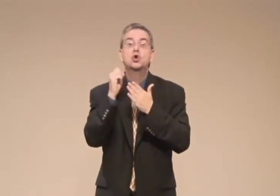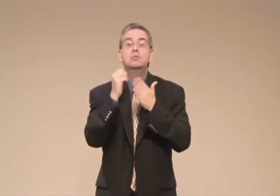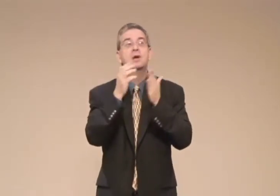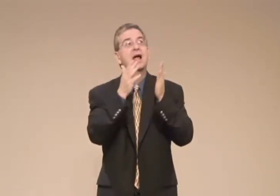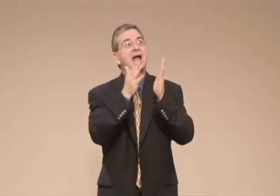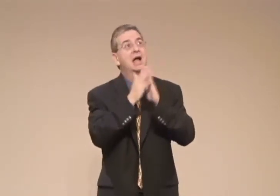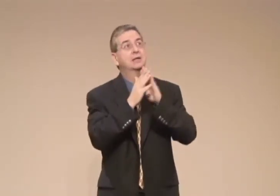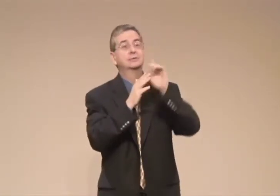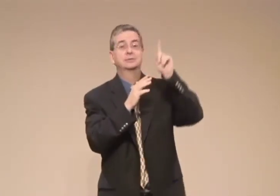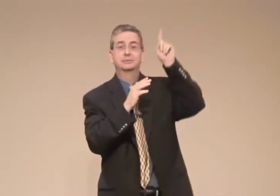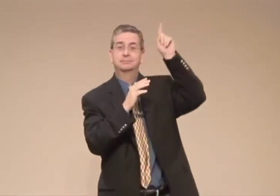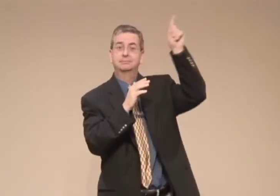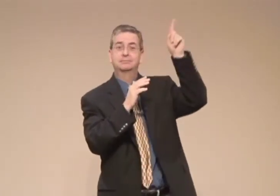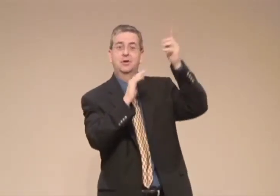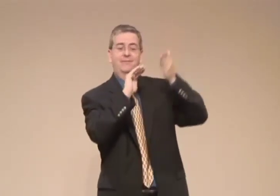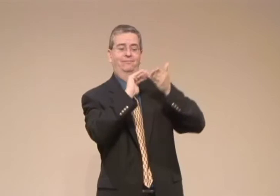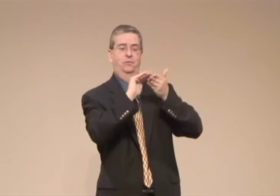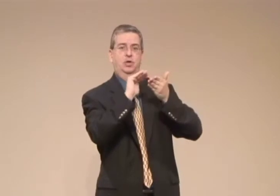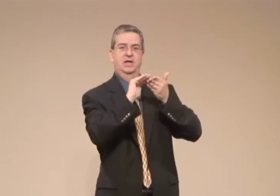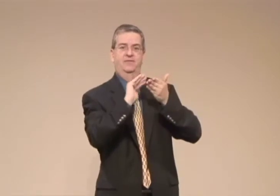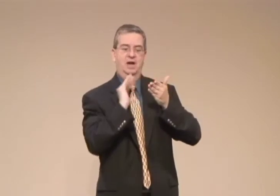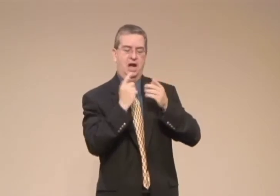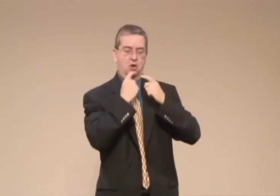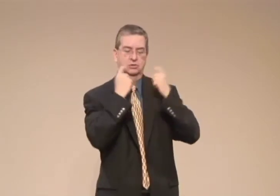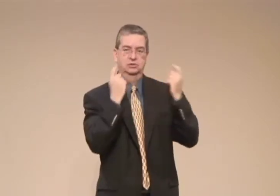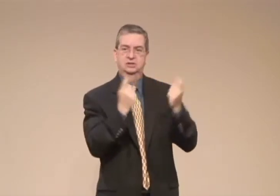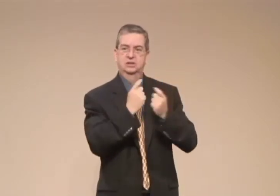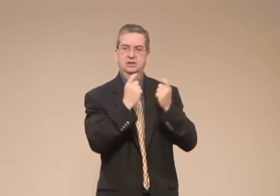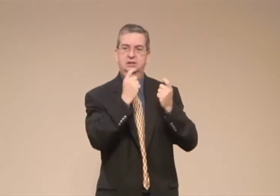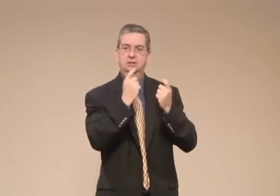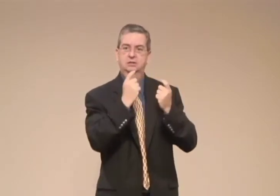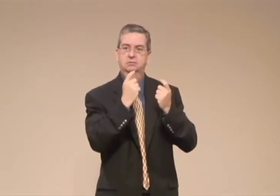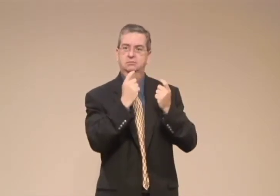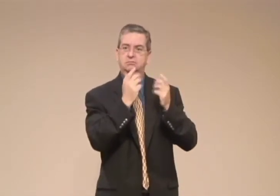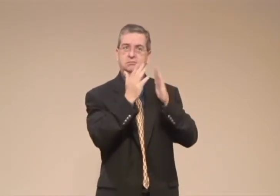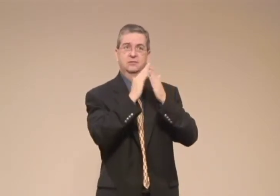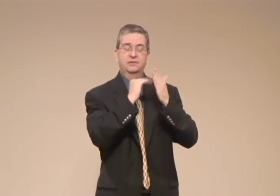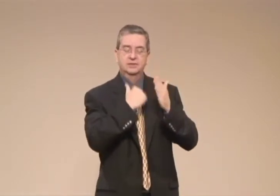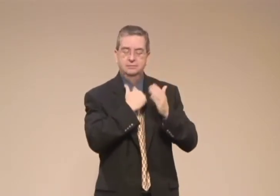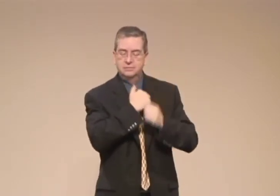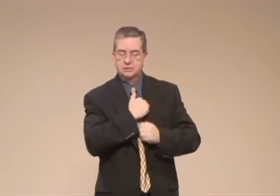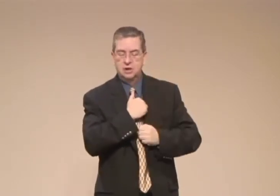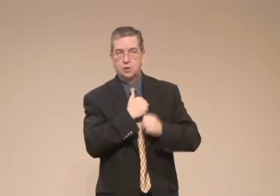and embarrassed how to enter back into a right relationship with Him and ask the Lord to forgive your sins